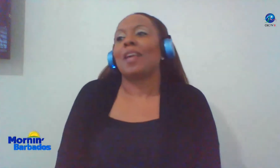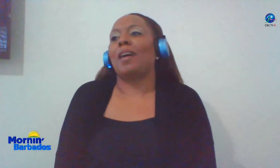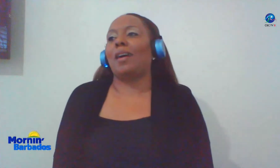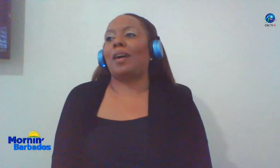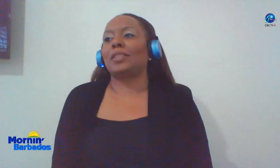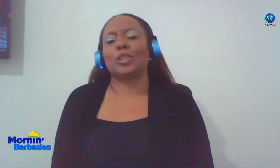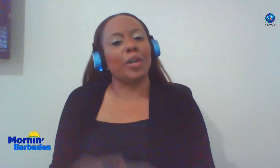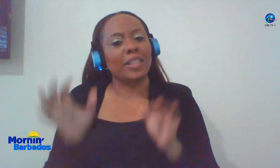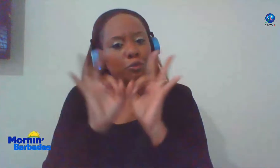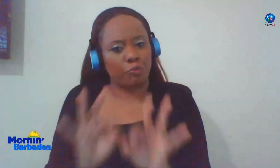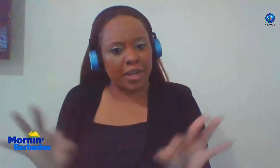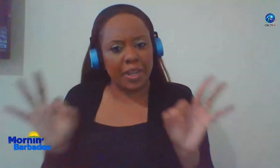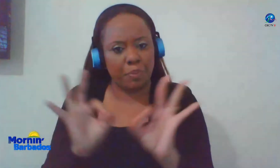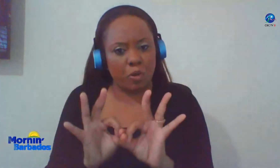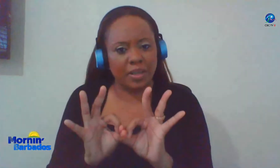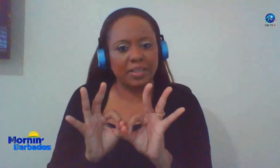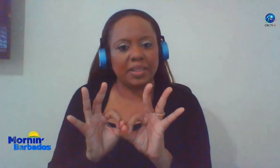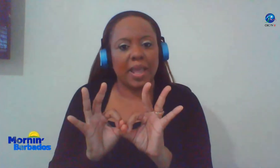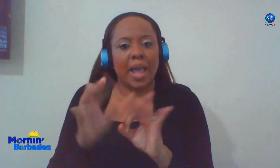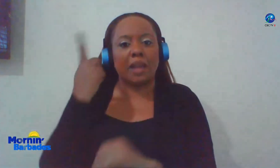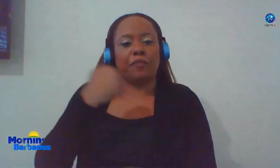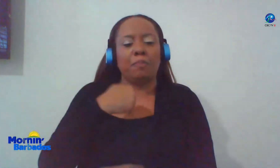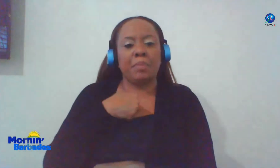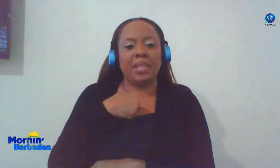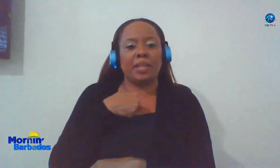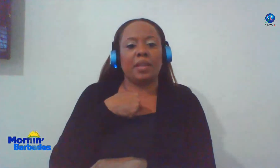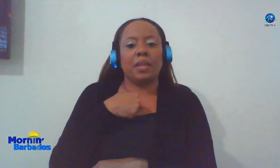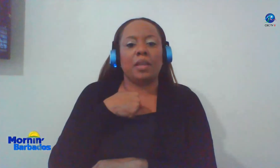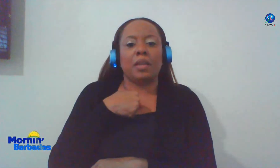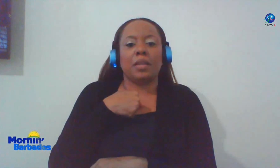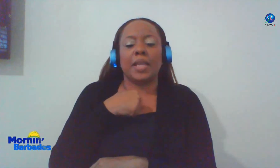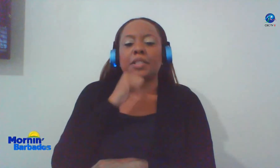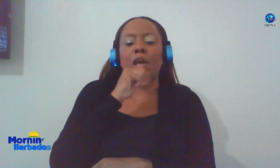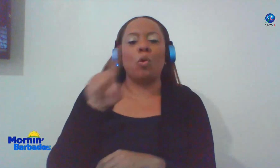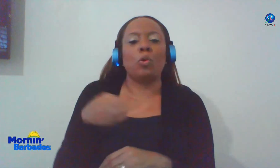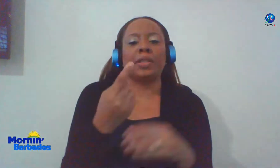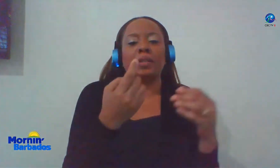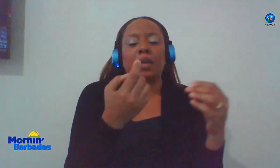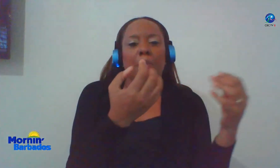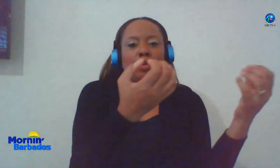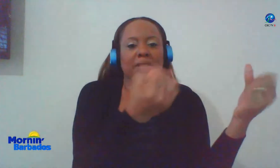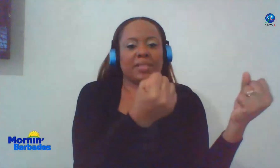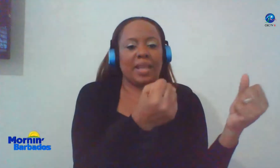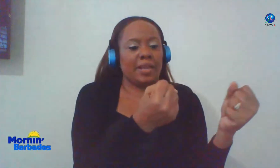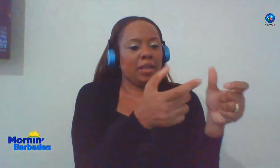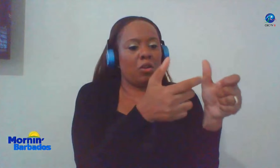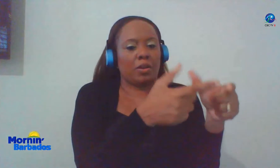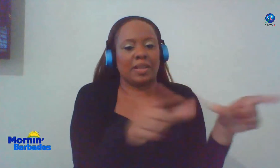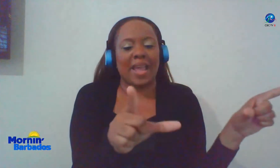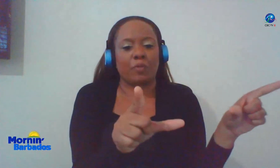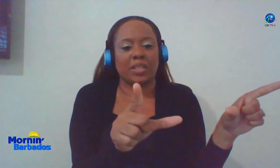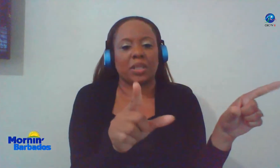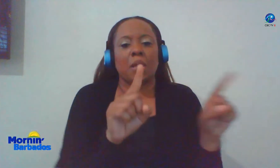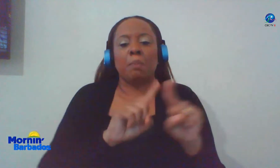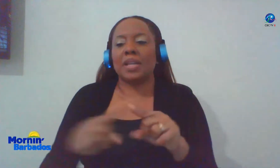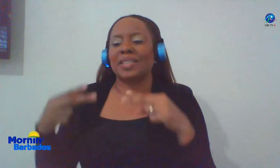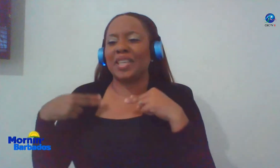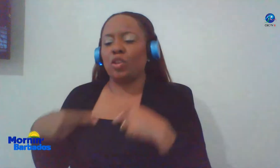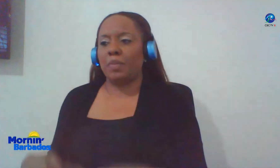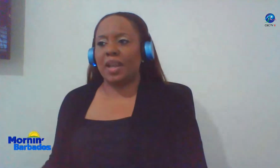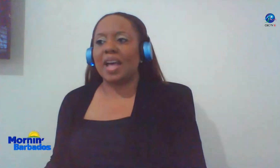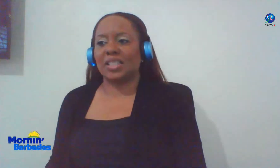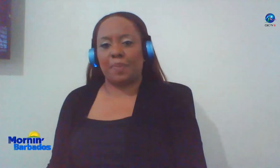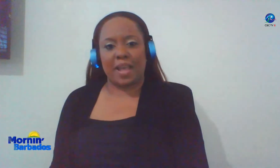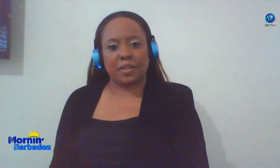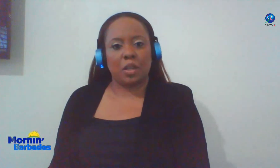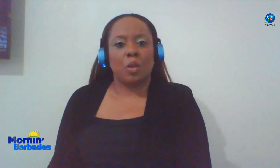schools. So it's really important, and for me, it's not only about the signing or the language, but